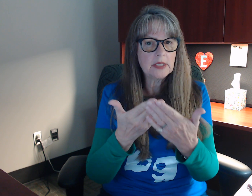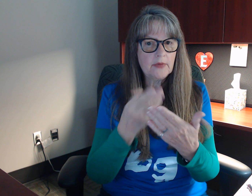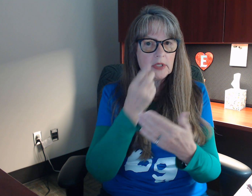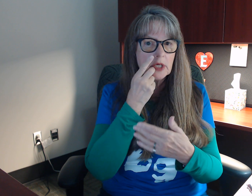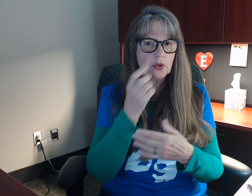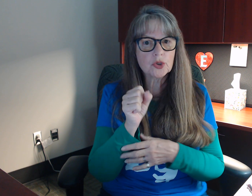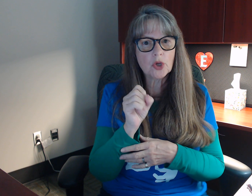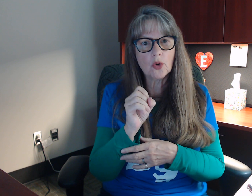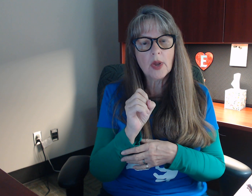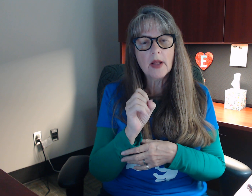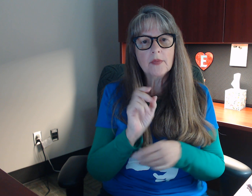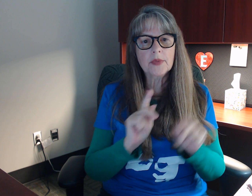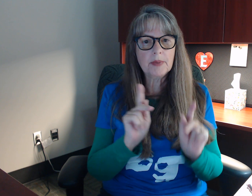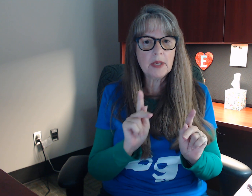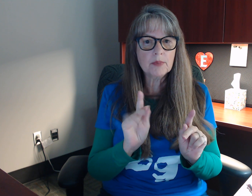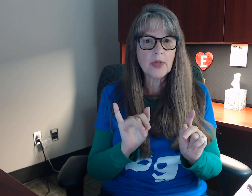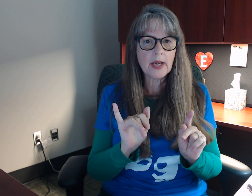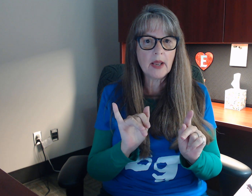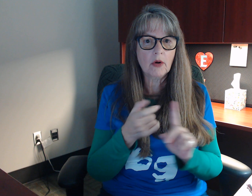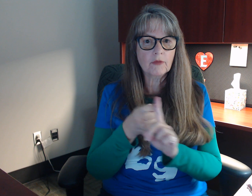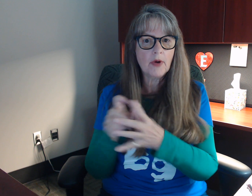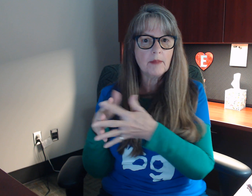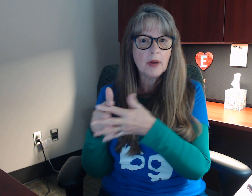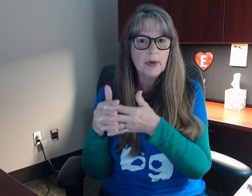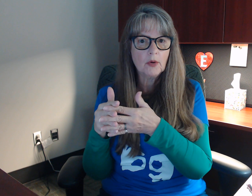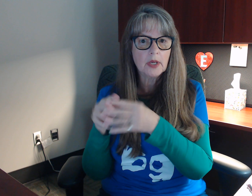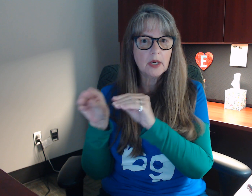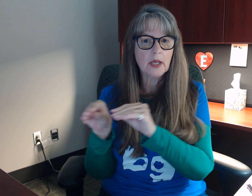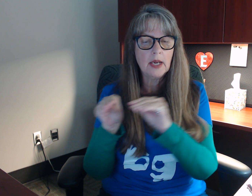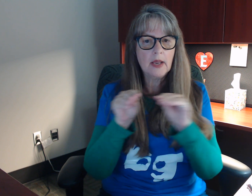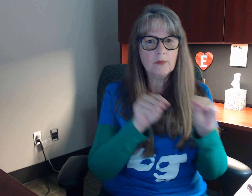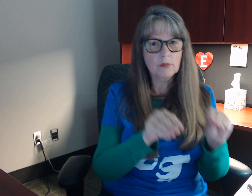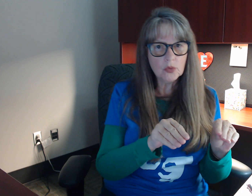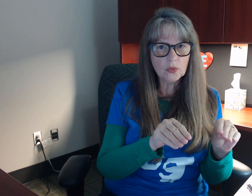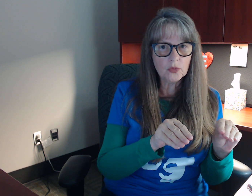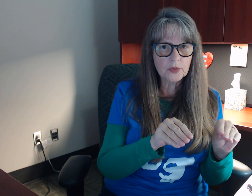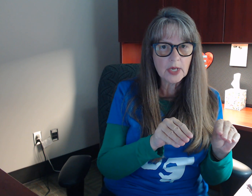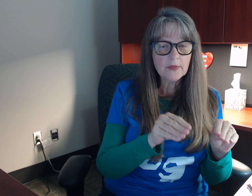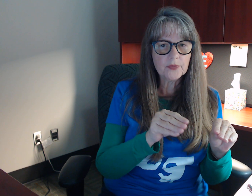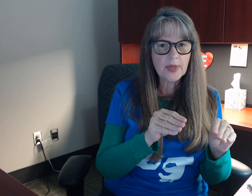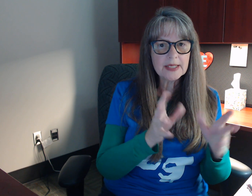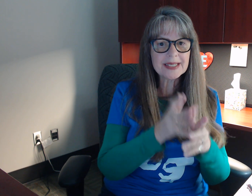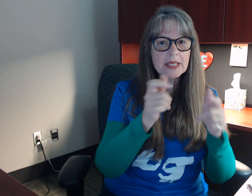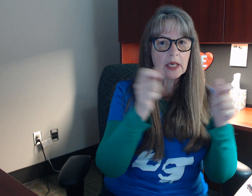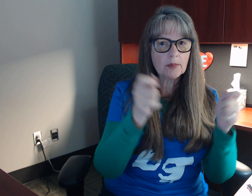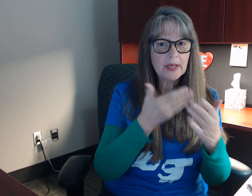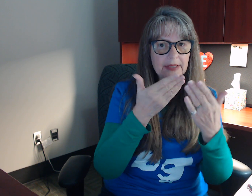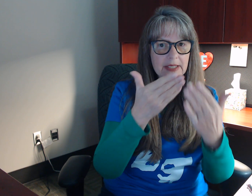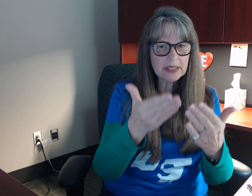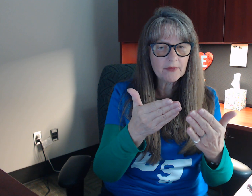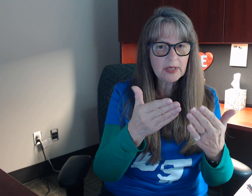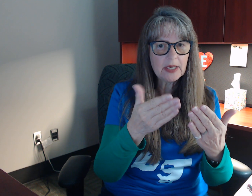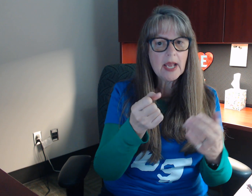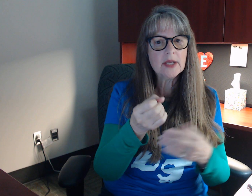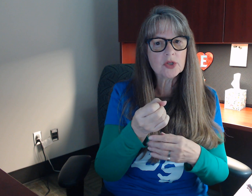Thanksgiving dinner. So the people that are from America and have moved, they celebrate Thanksgiving, and so